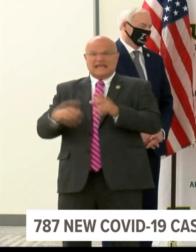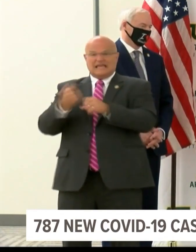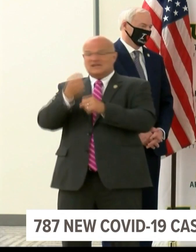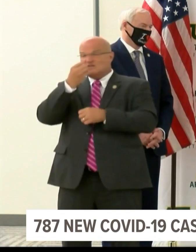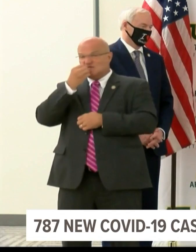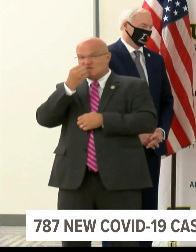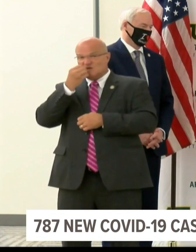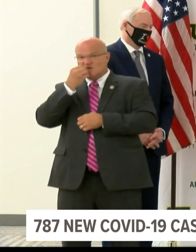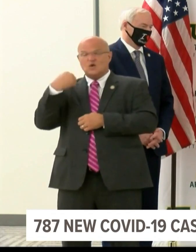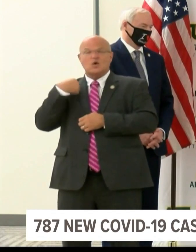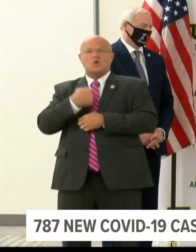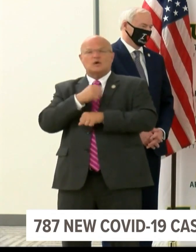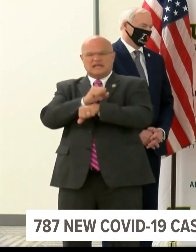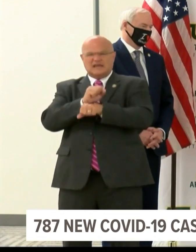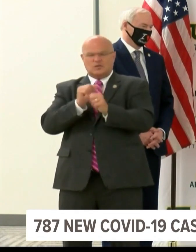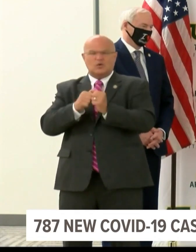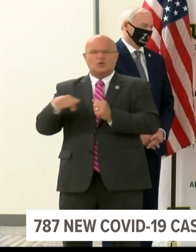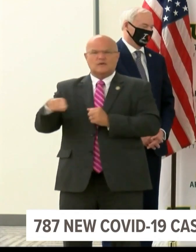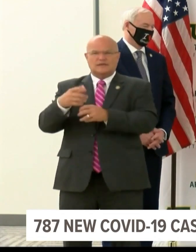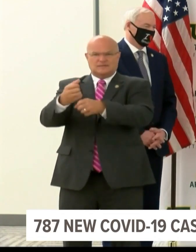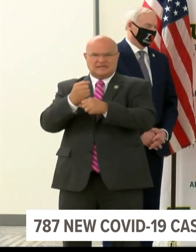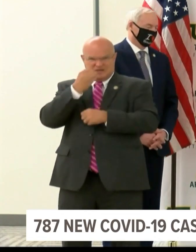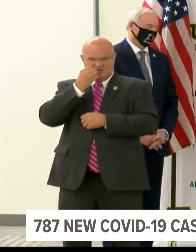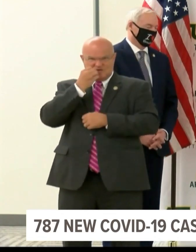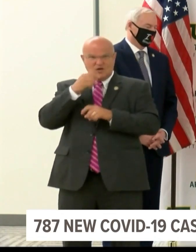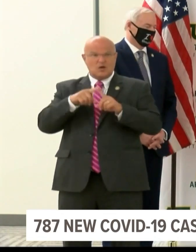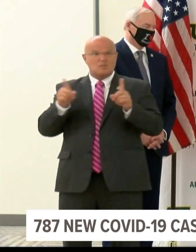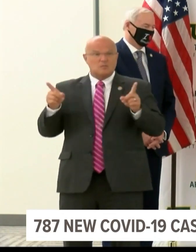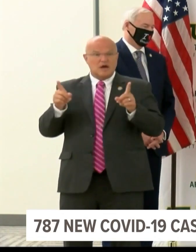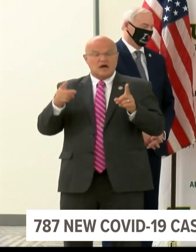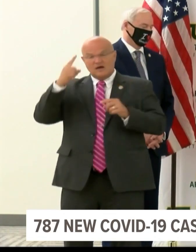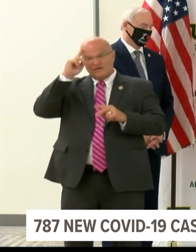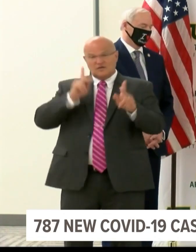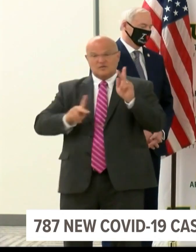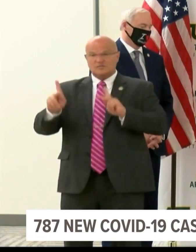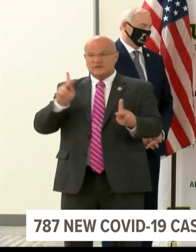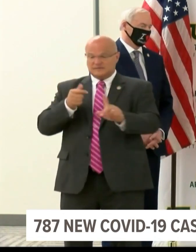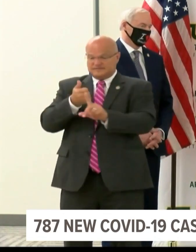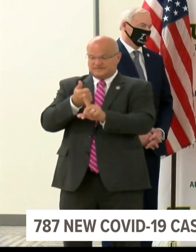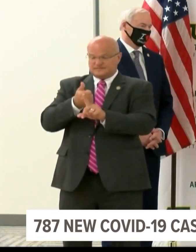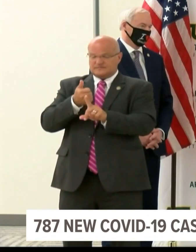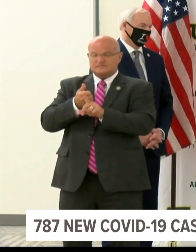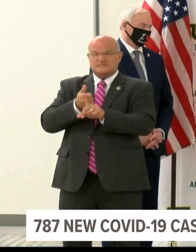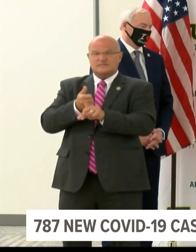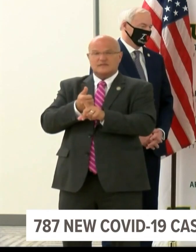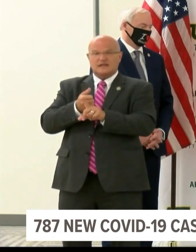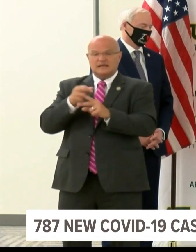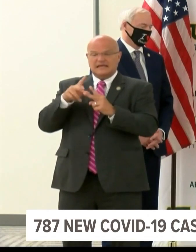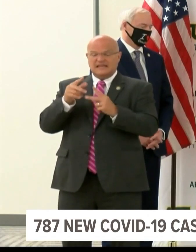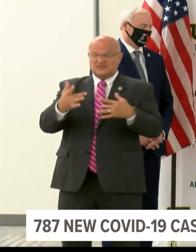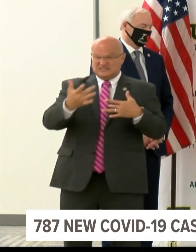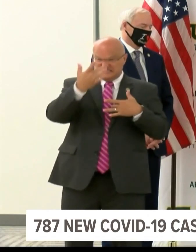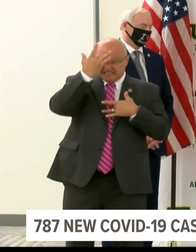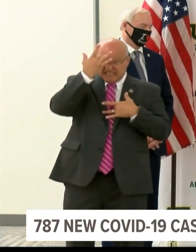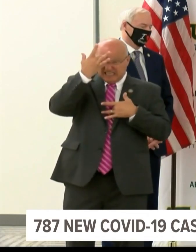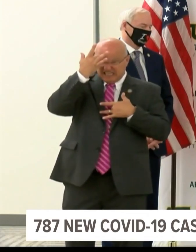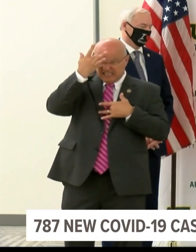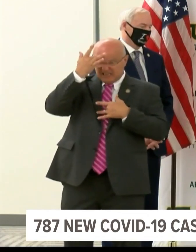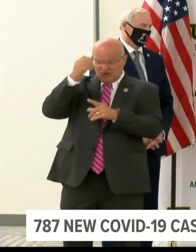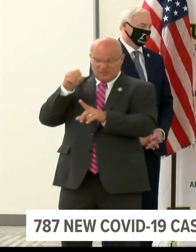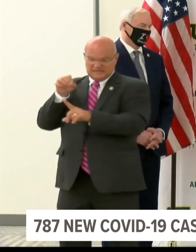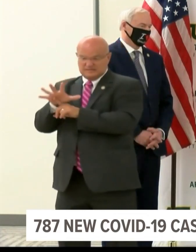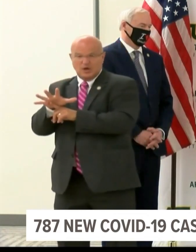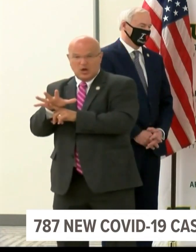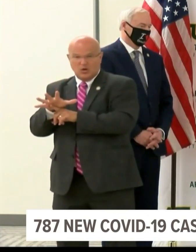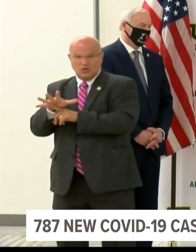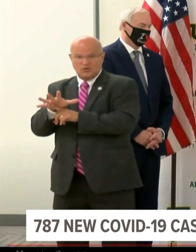food, then we can work with them to get food. But it's for people who are either sick or have been